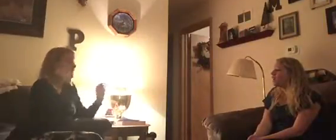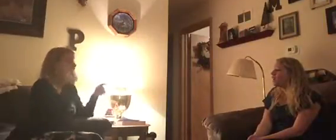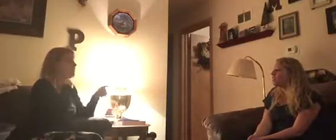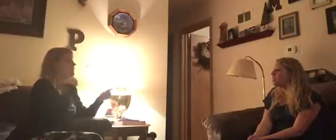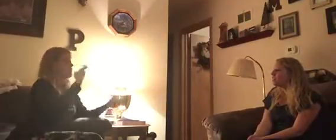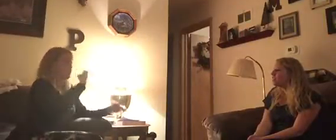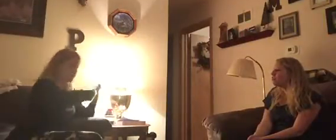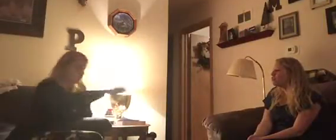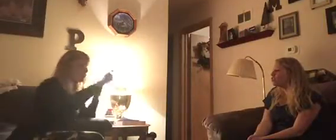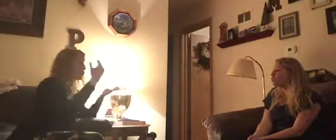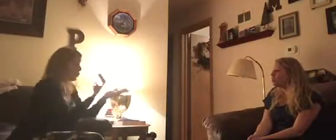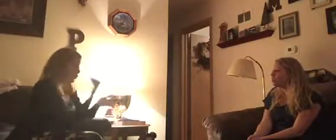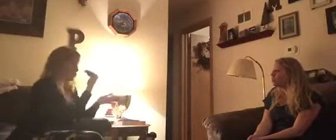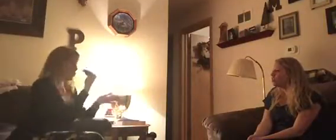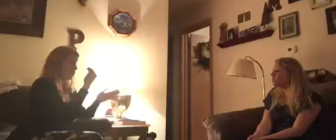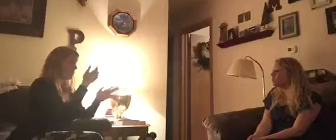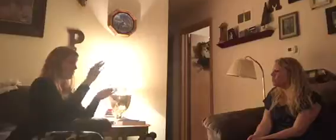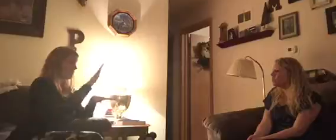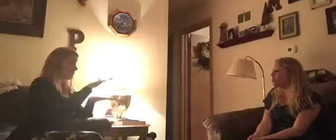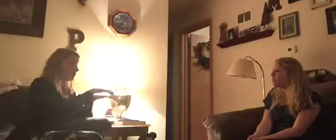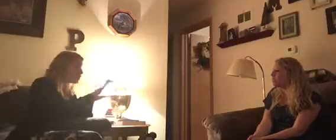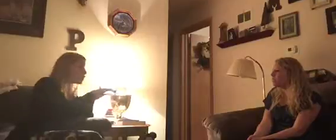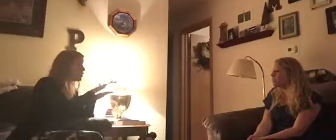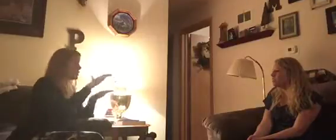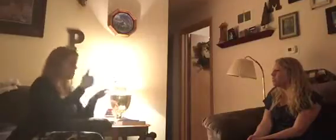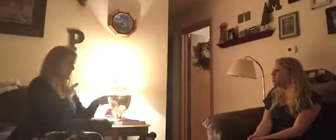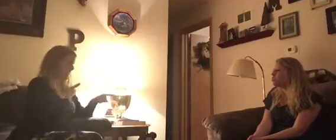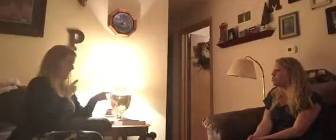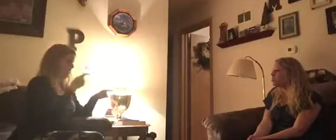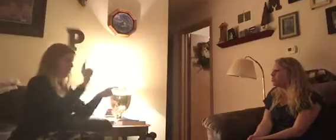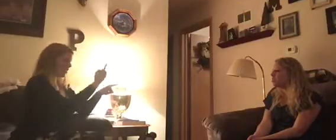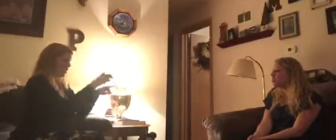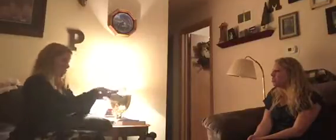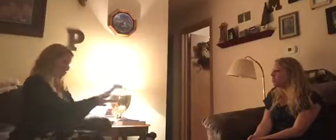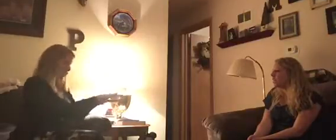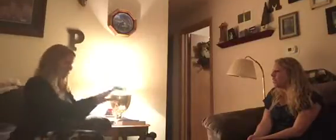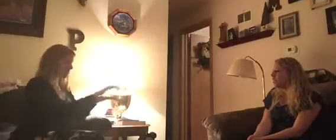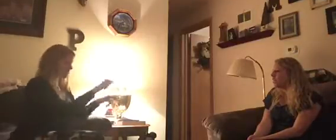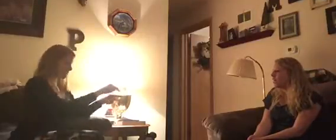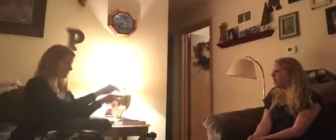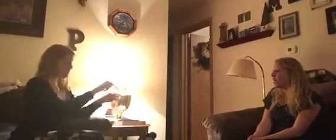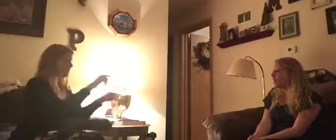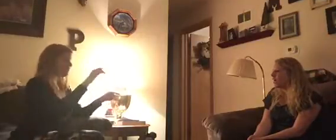then for insurance, so say you replace it with a new hood.